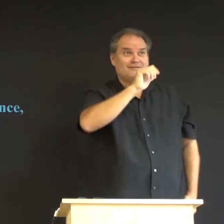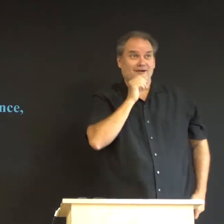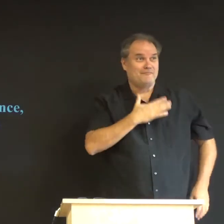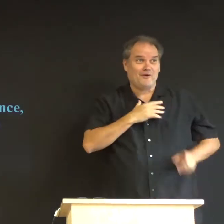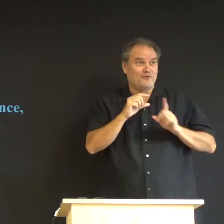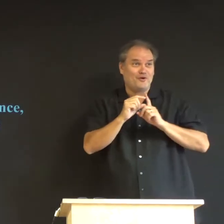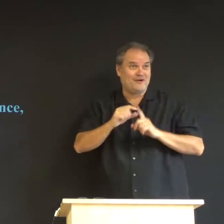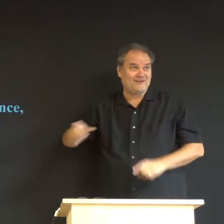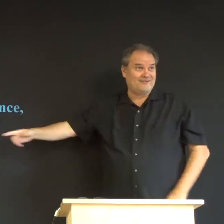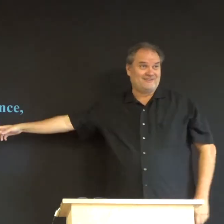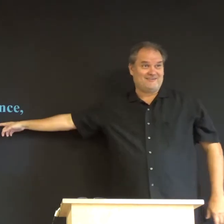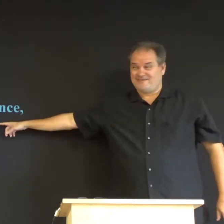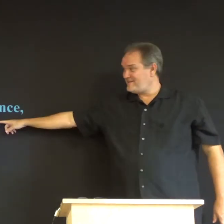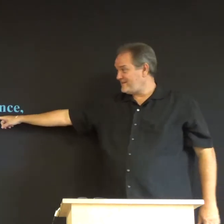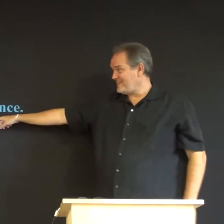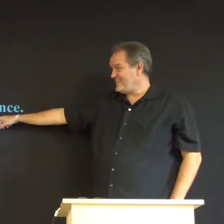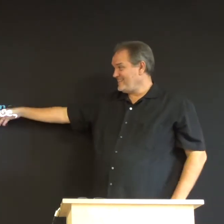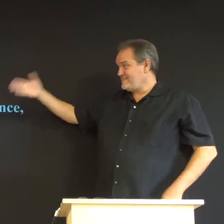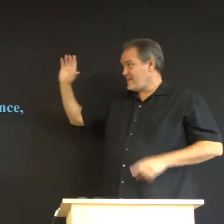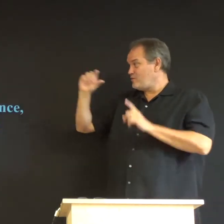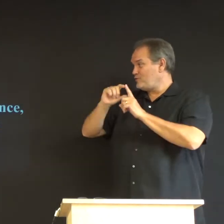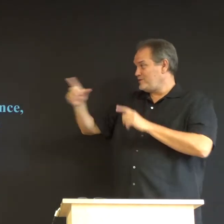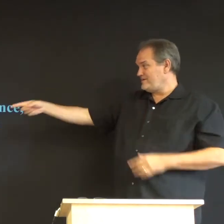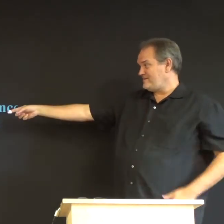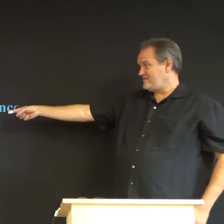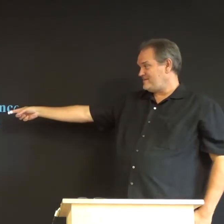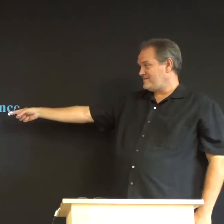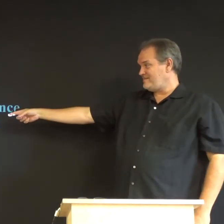Maybe you think heaven is arrogant. That's not my word. This is from the Bible.